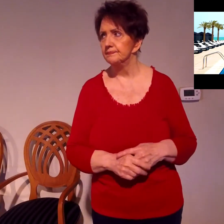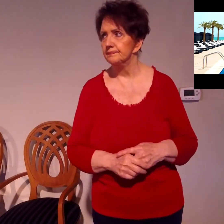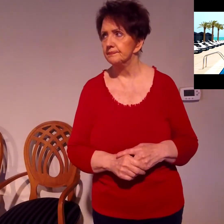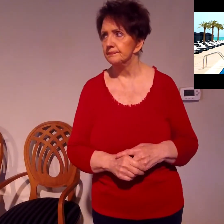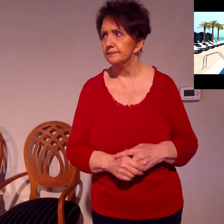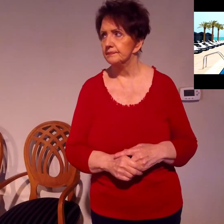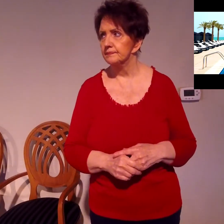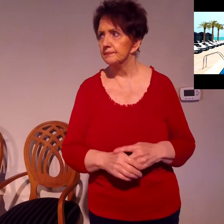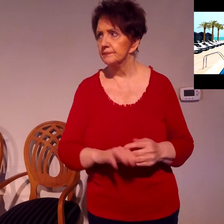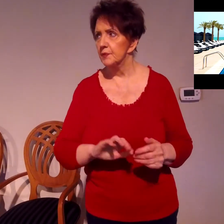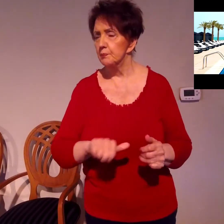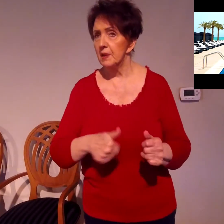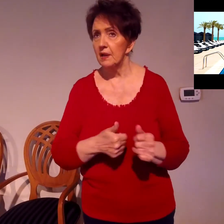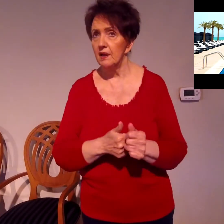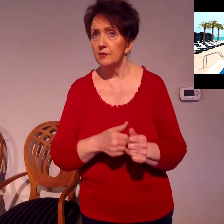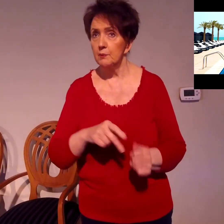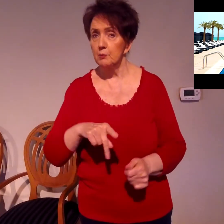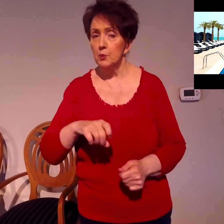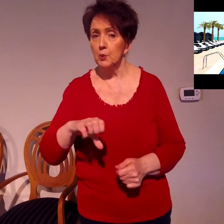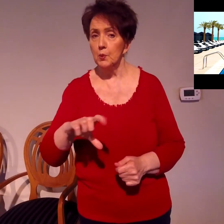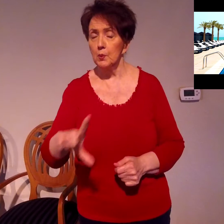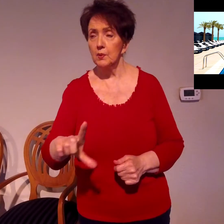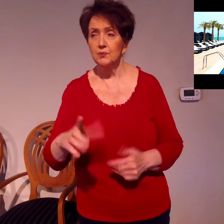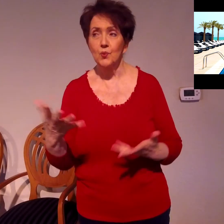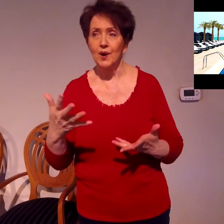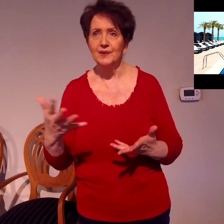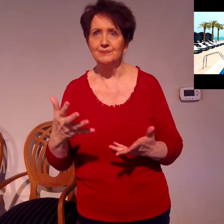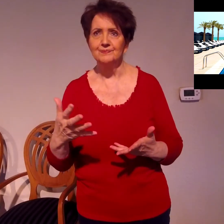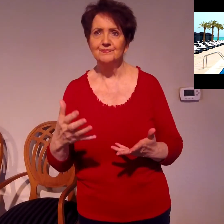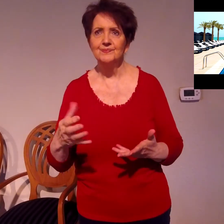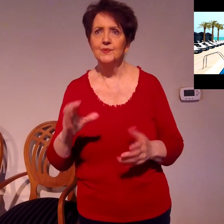What's behind the swimming pool?